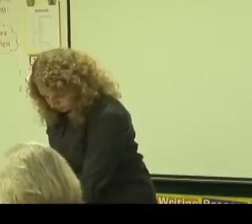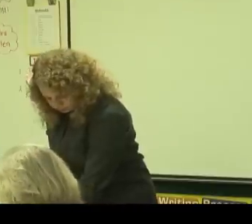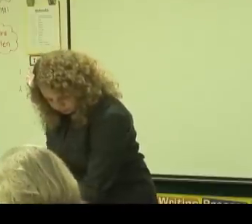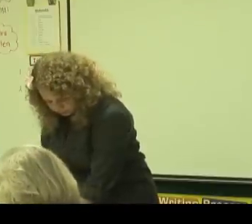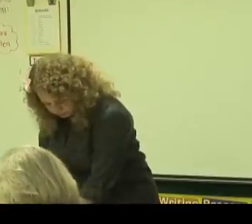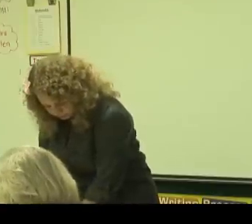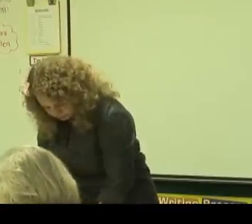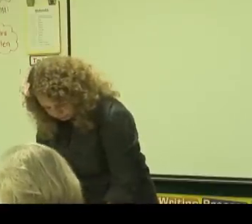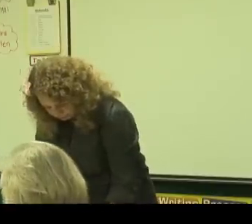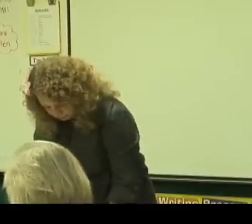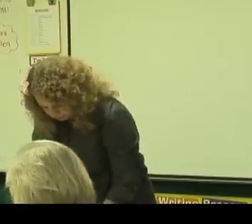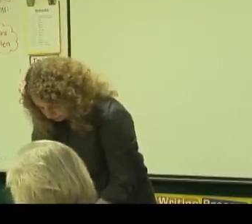about